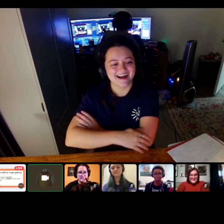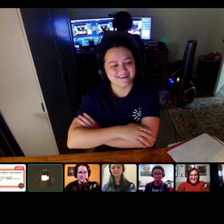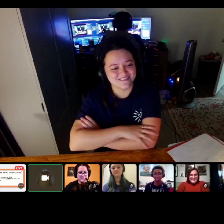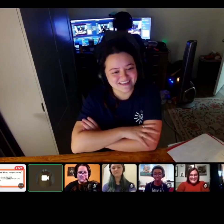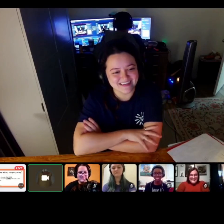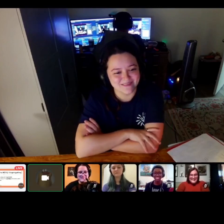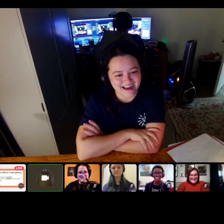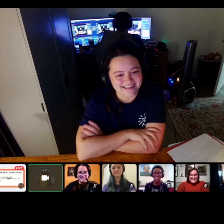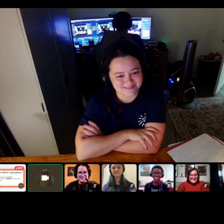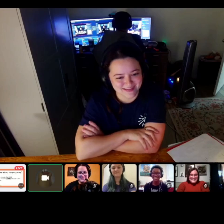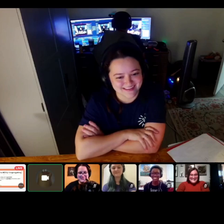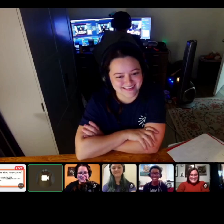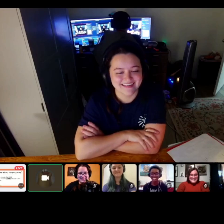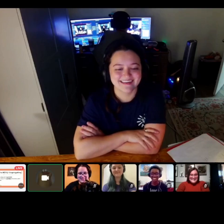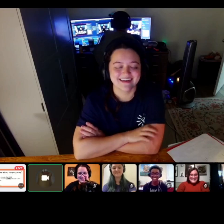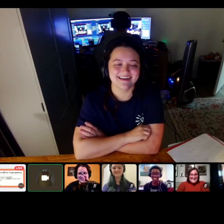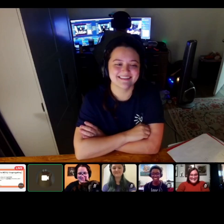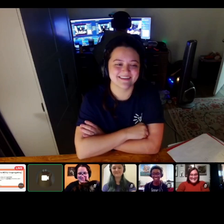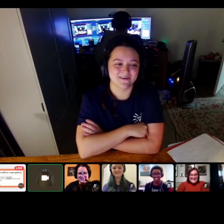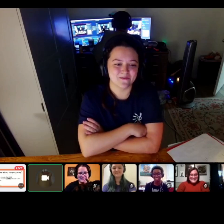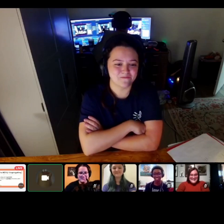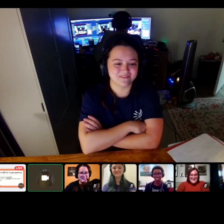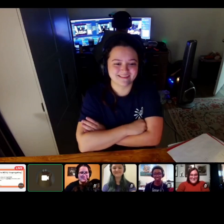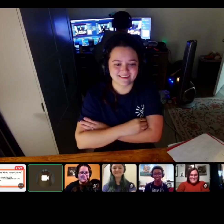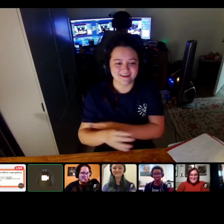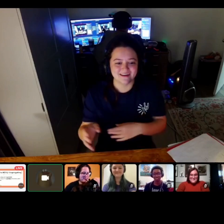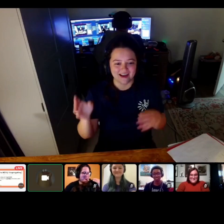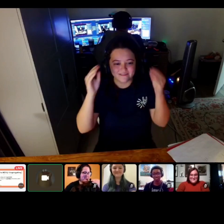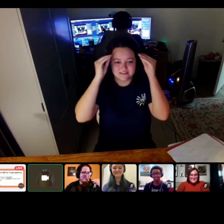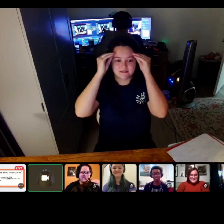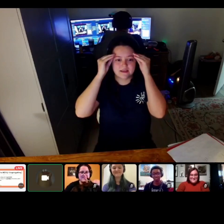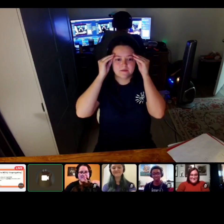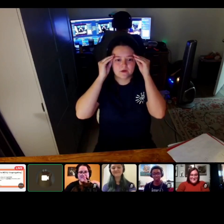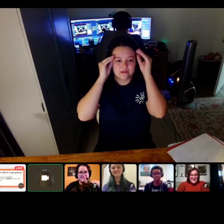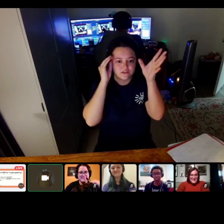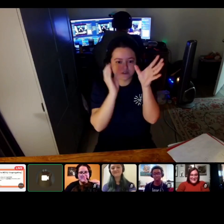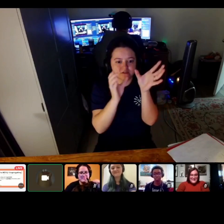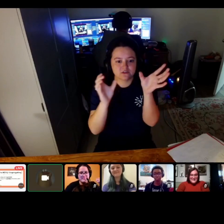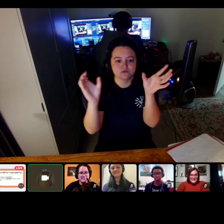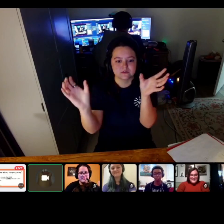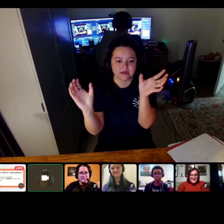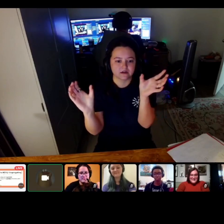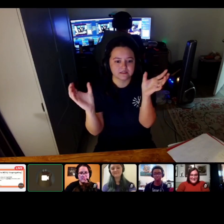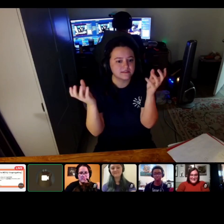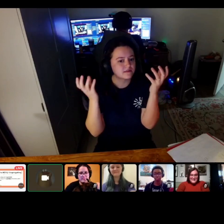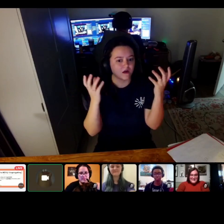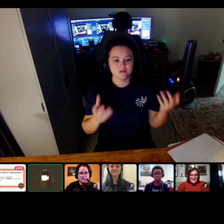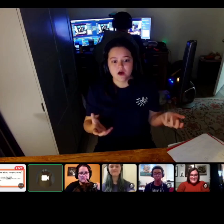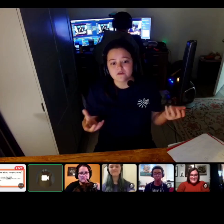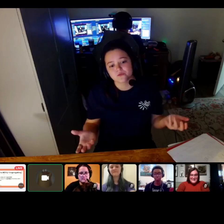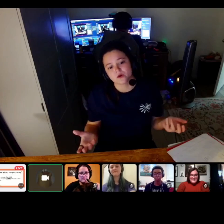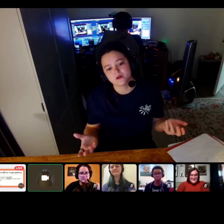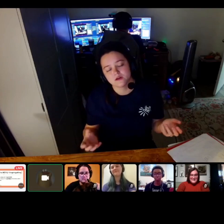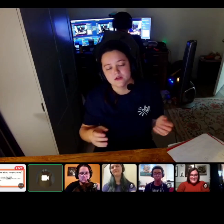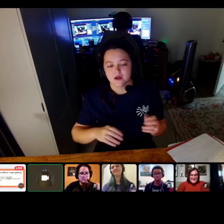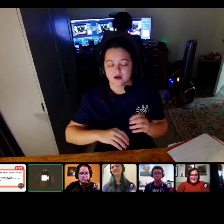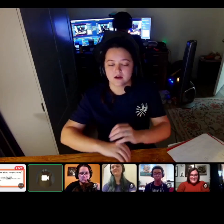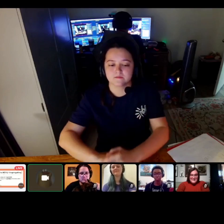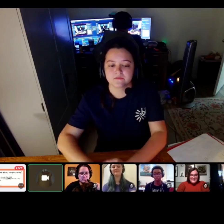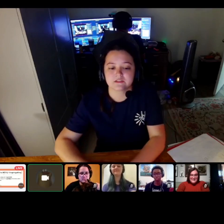I'm really bad at spelling, and so sitting there and having to think about each individual letter is a lot of work.